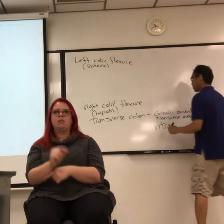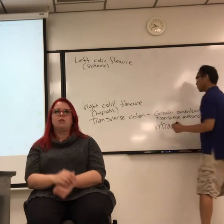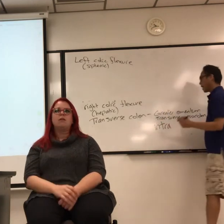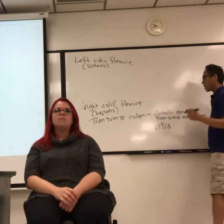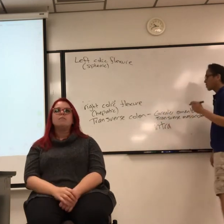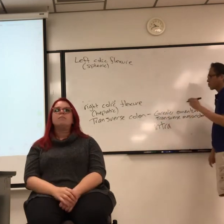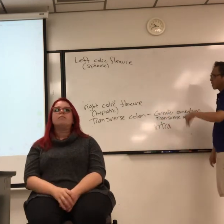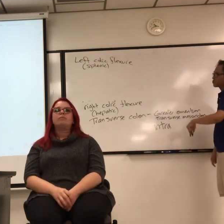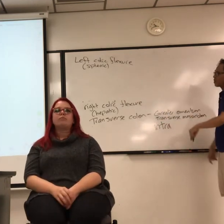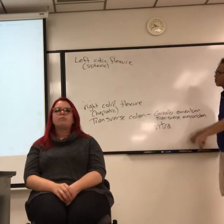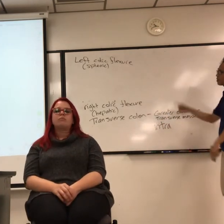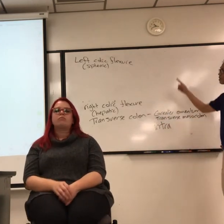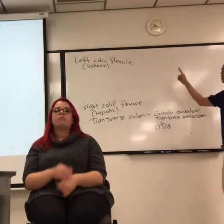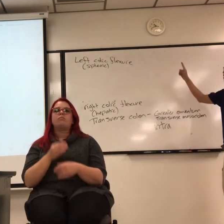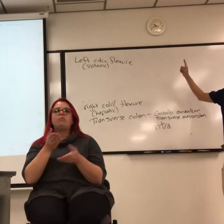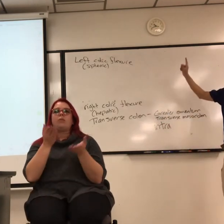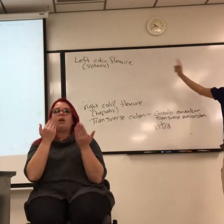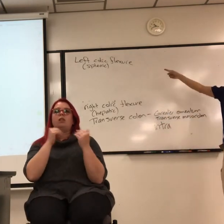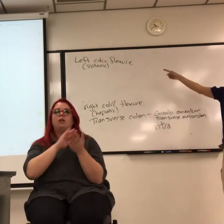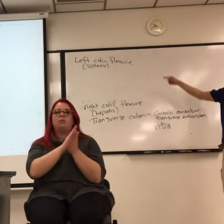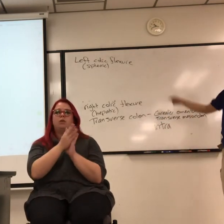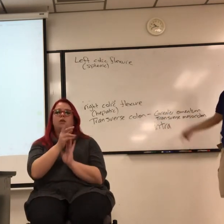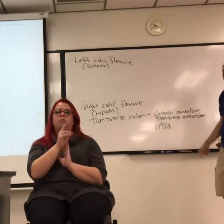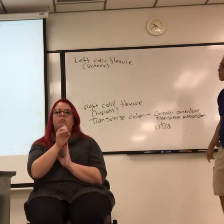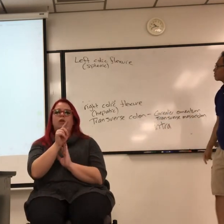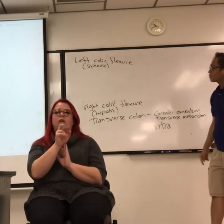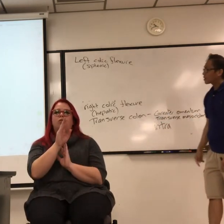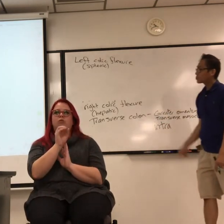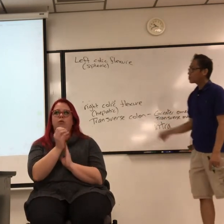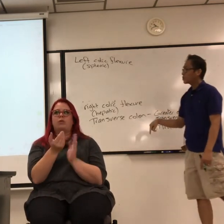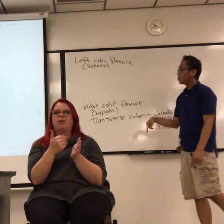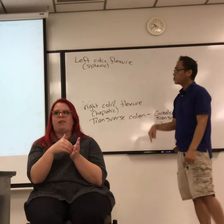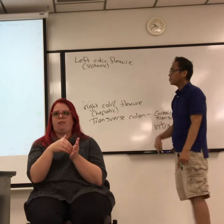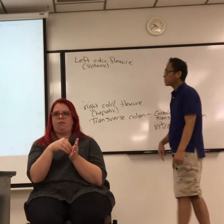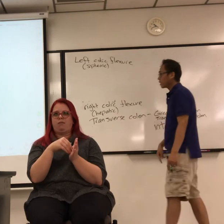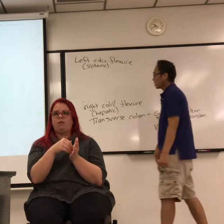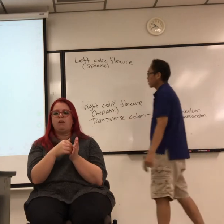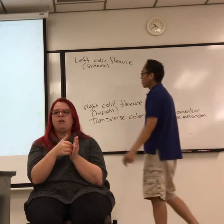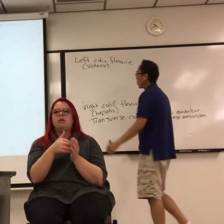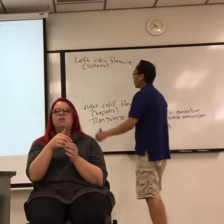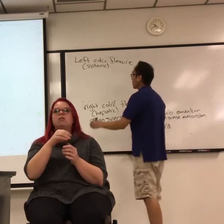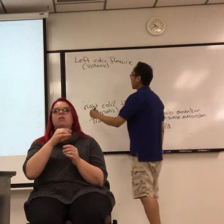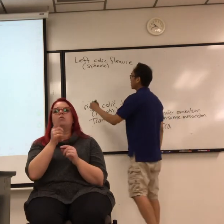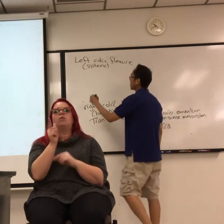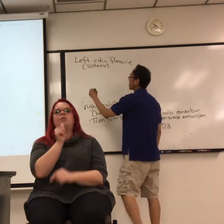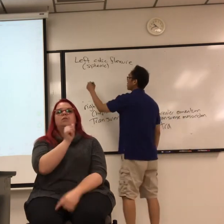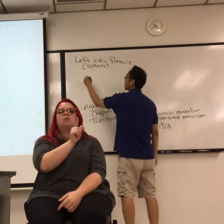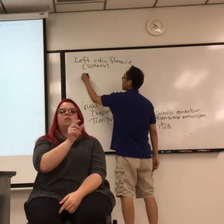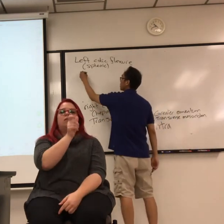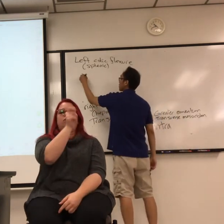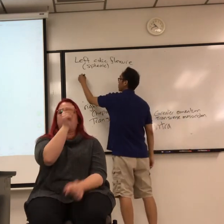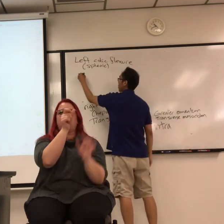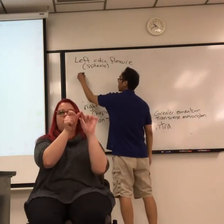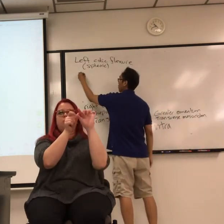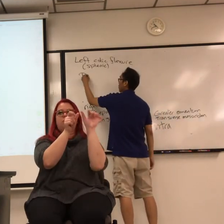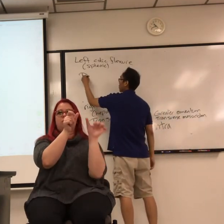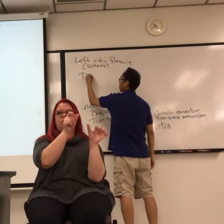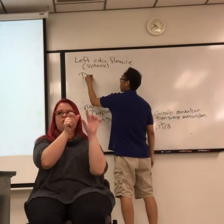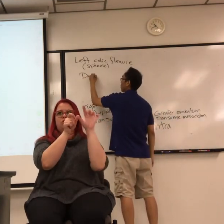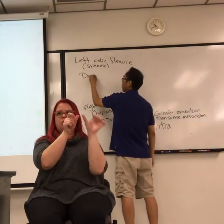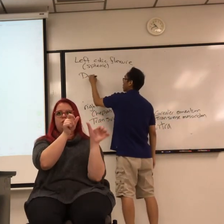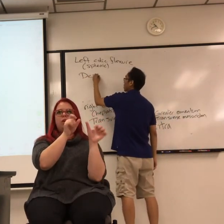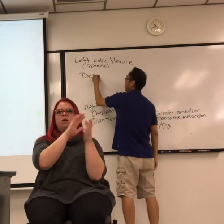And then it goes back to retro. At the left colon flexure, you go to descending colon, that is retro.